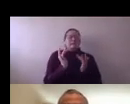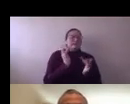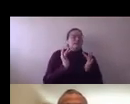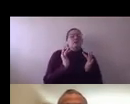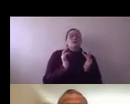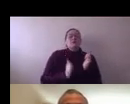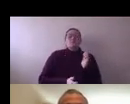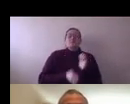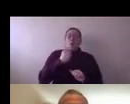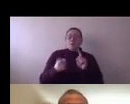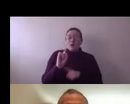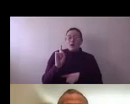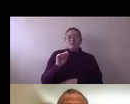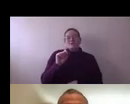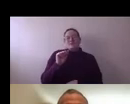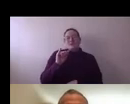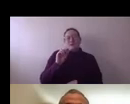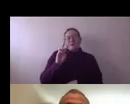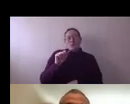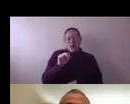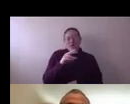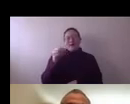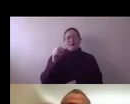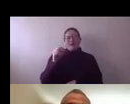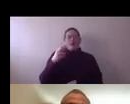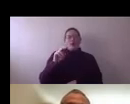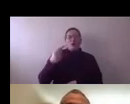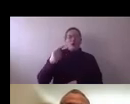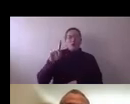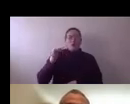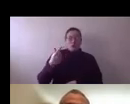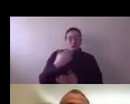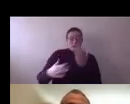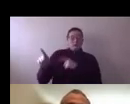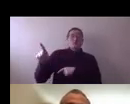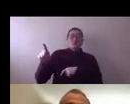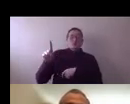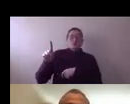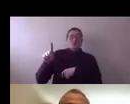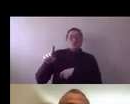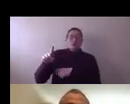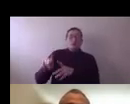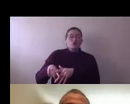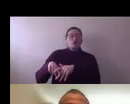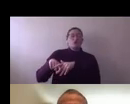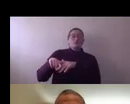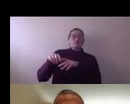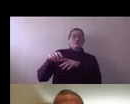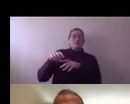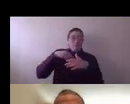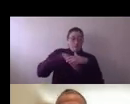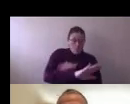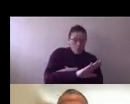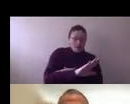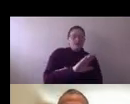most came from Taiwan and Hong Kong. Some of those actually had originally left the mainland. They were born in mainland China,